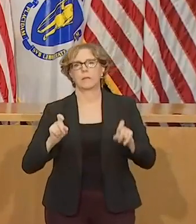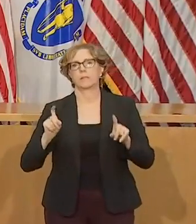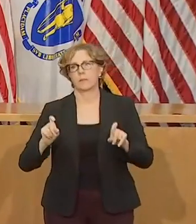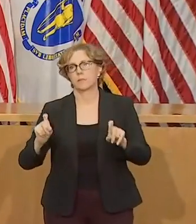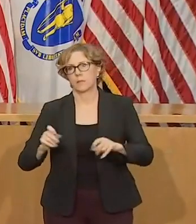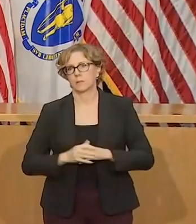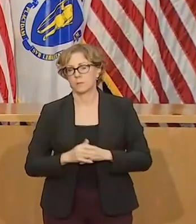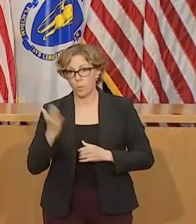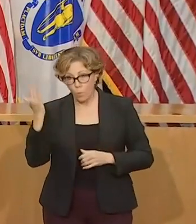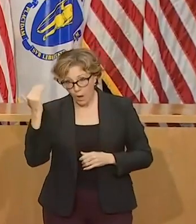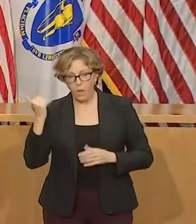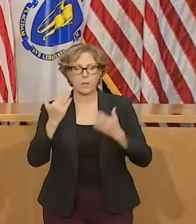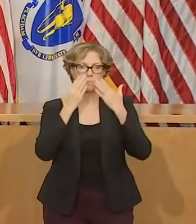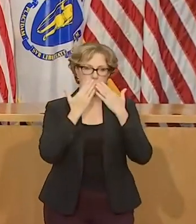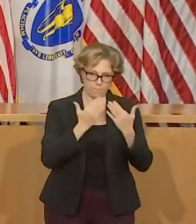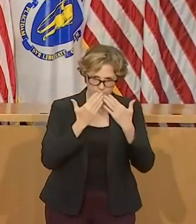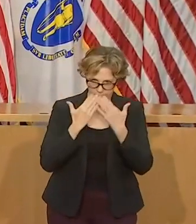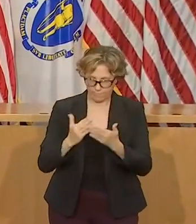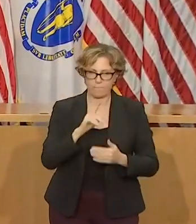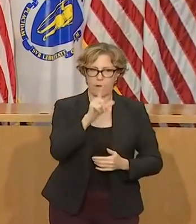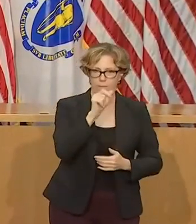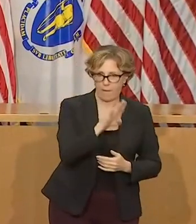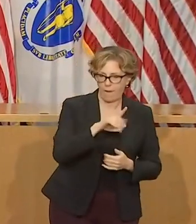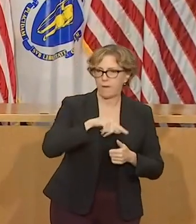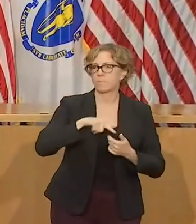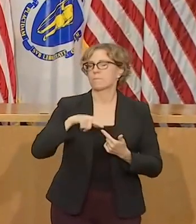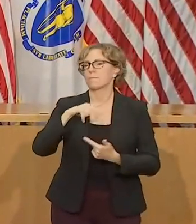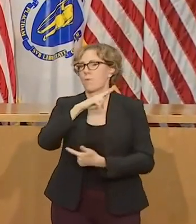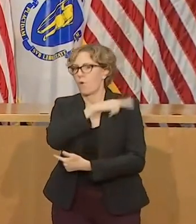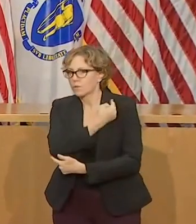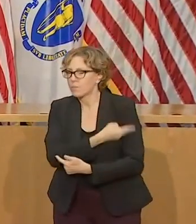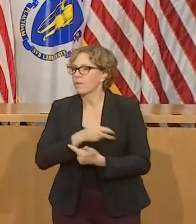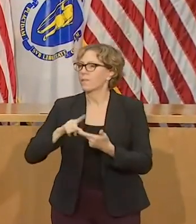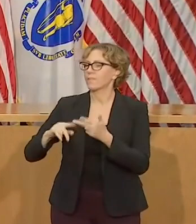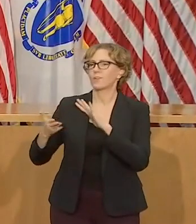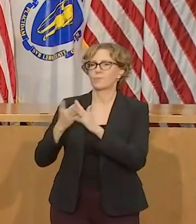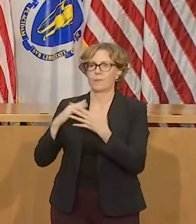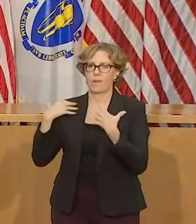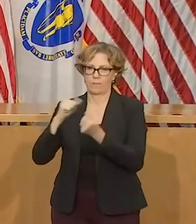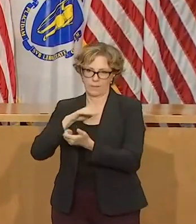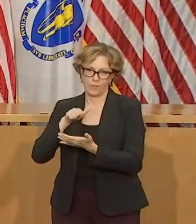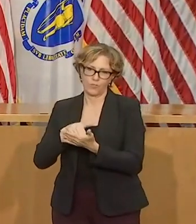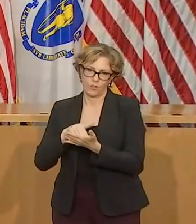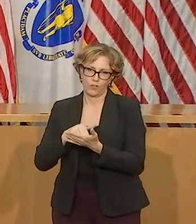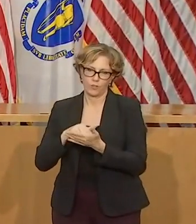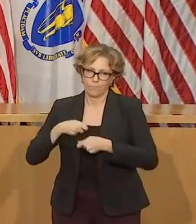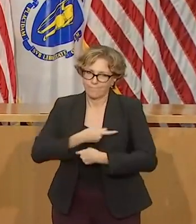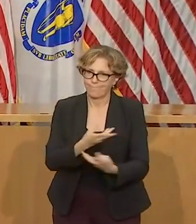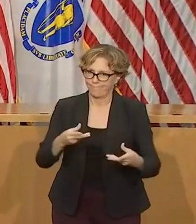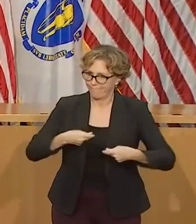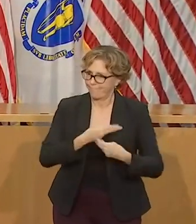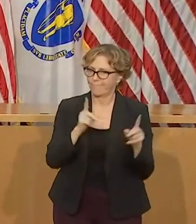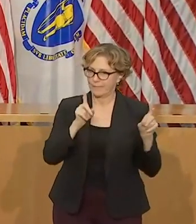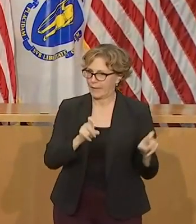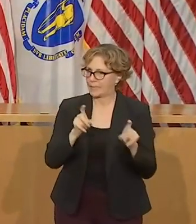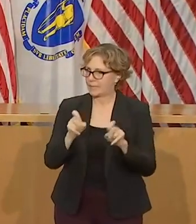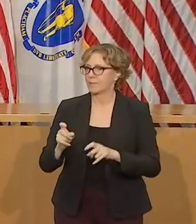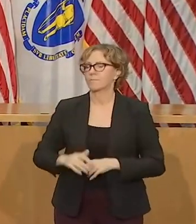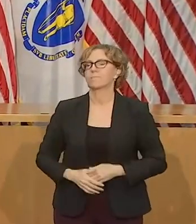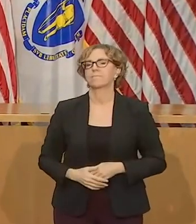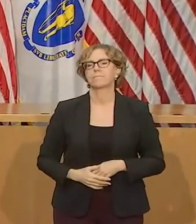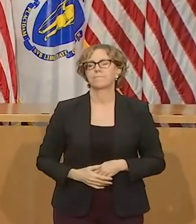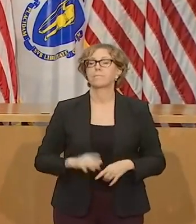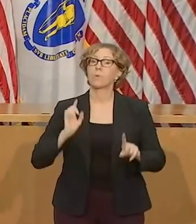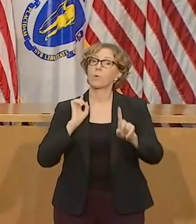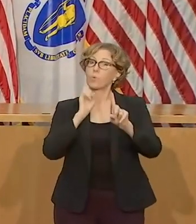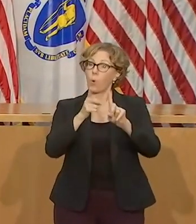network of labs, hospitals, and community health centers that have been offering tests to a broad range of residents. Our goal is to continue